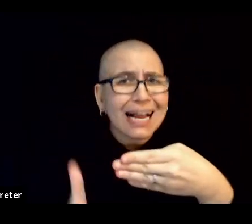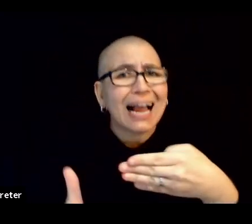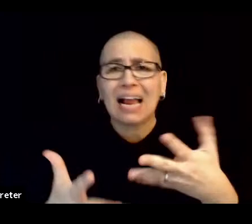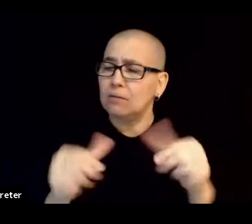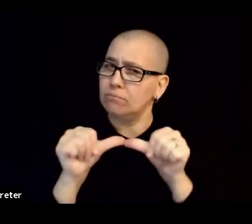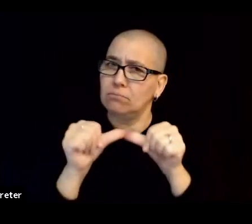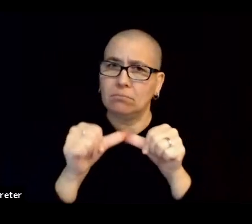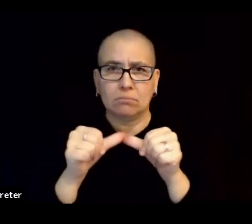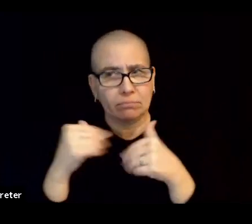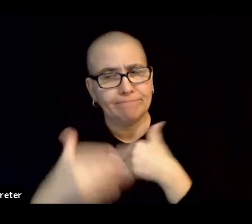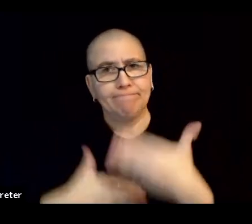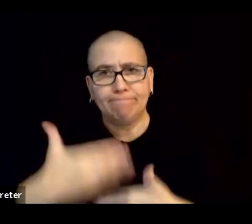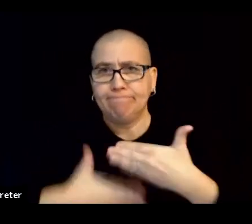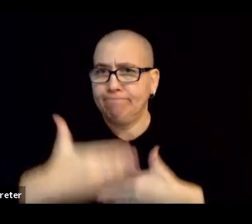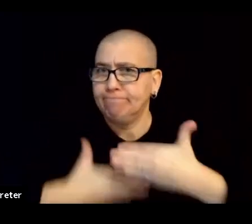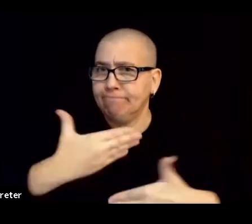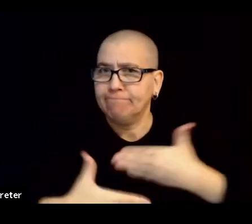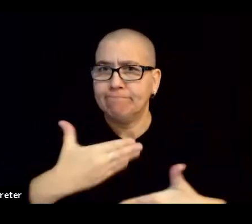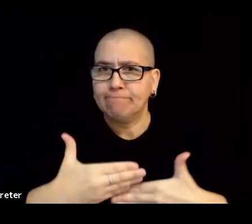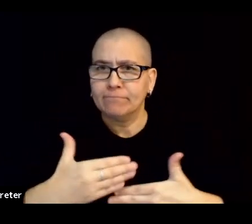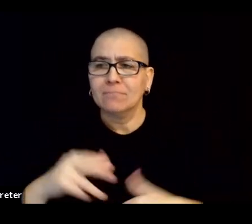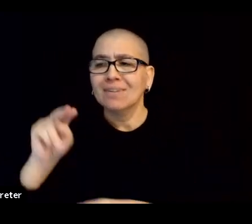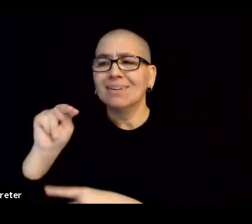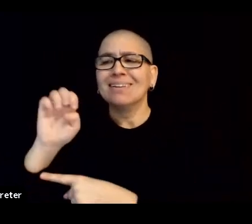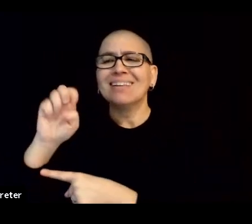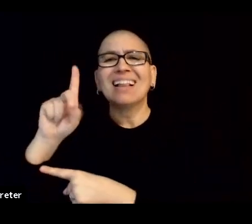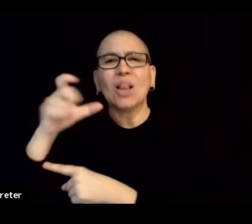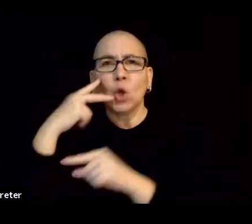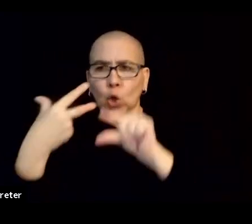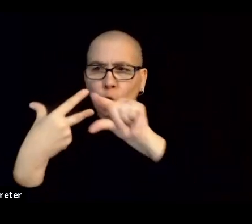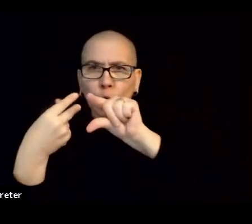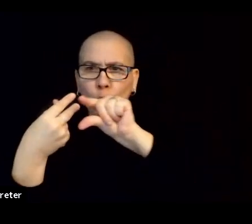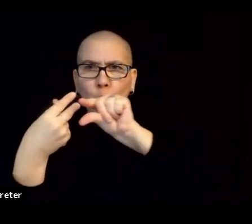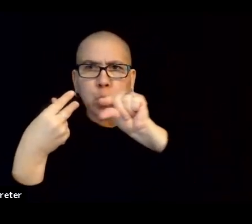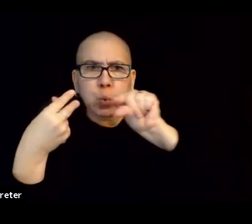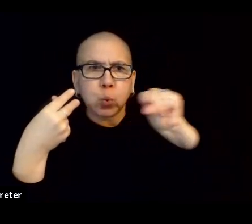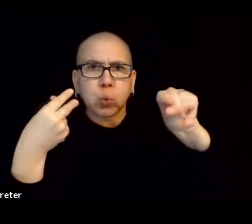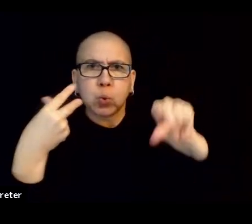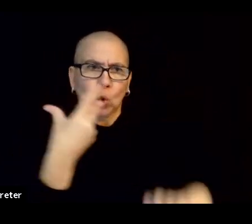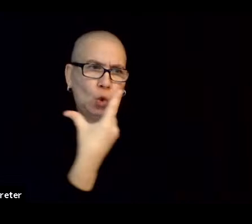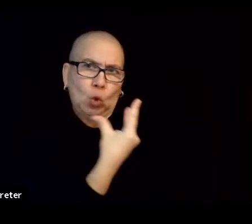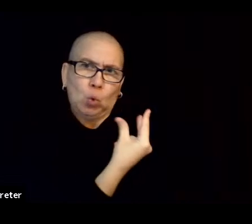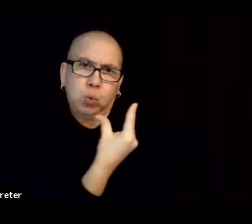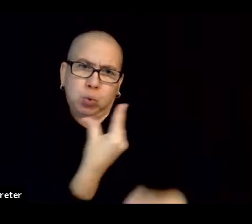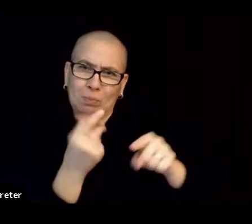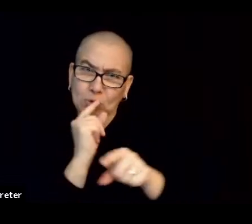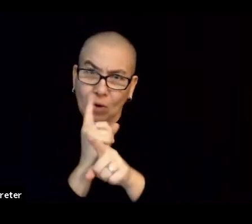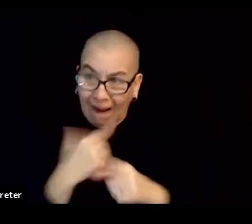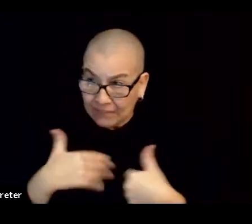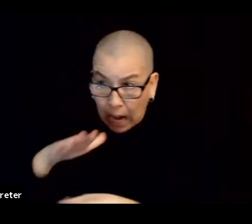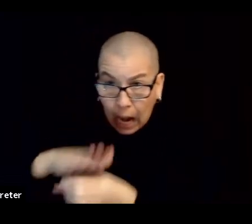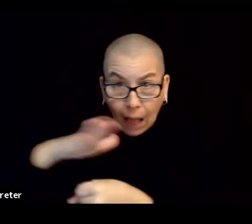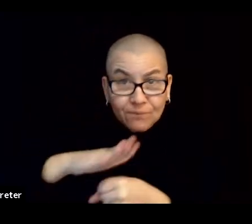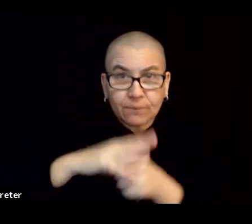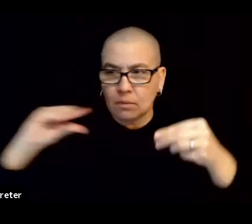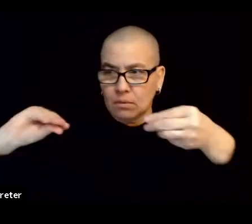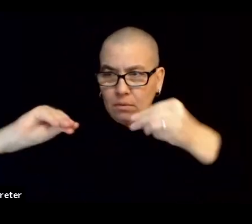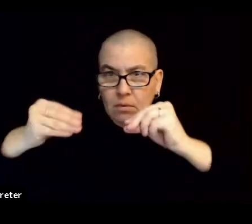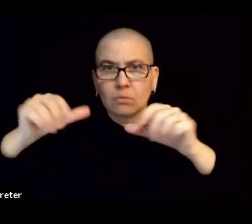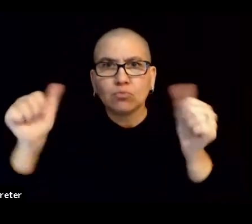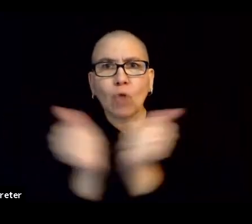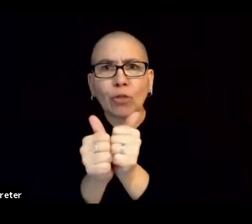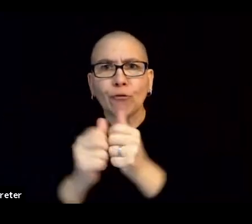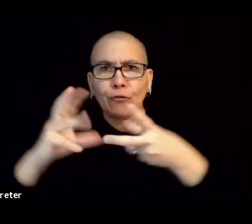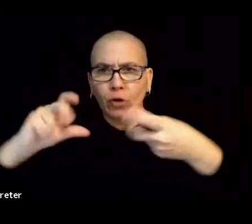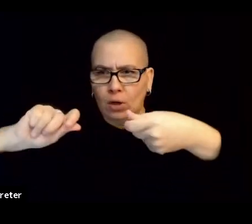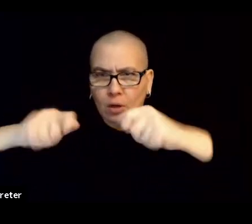the PPE that is needed, all the paperwork and the inputting of the data, all of those things are being validated and ready to go right now. And much like